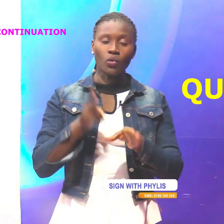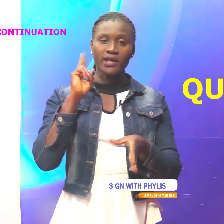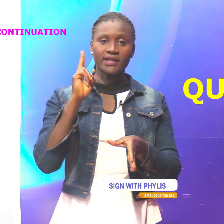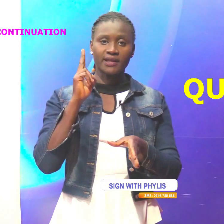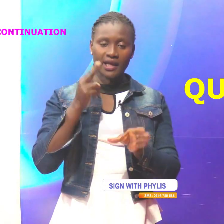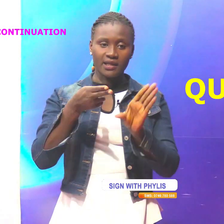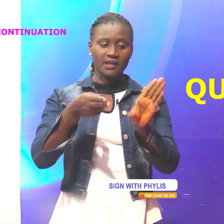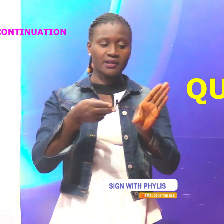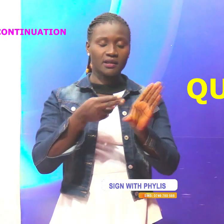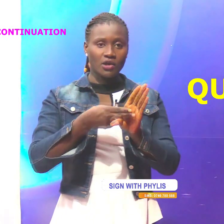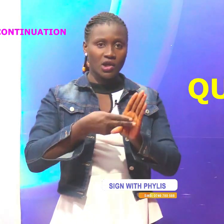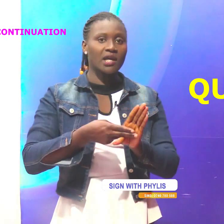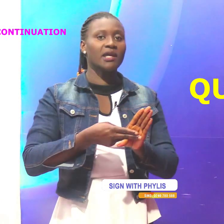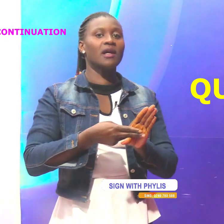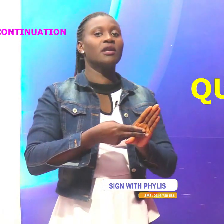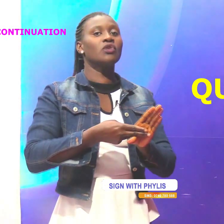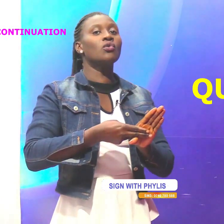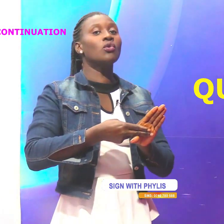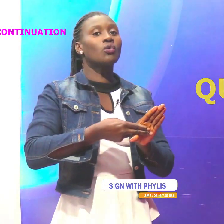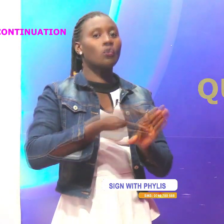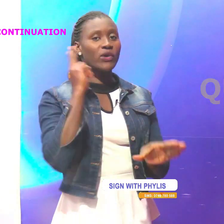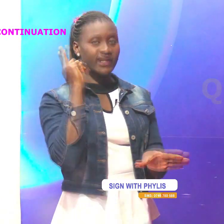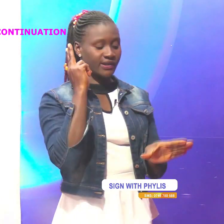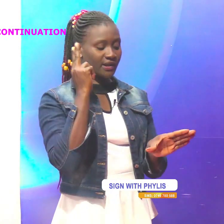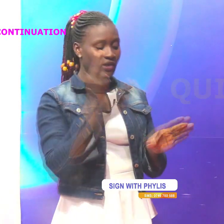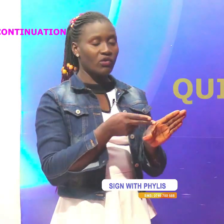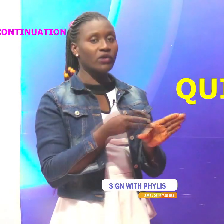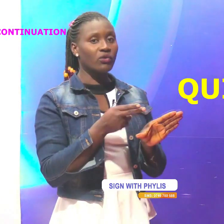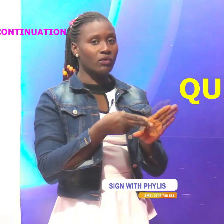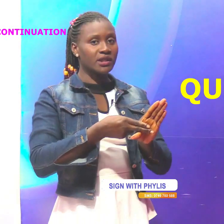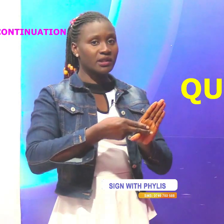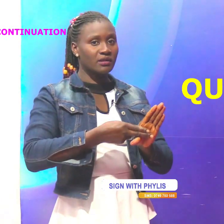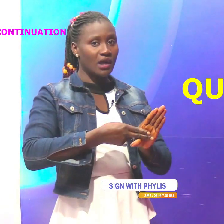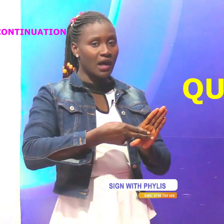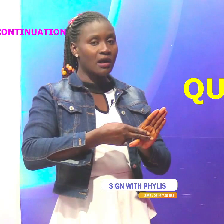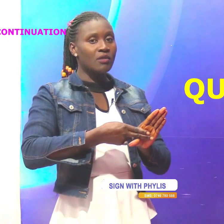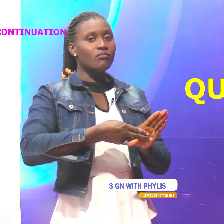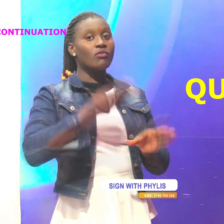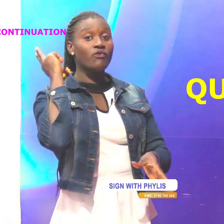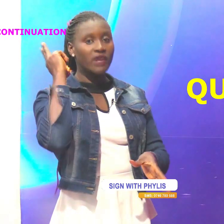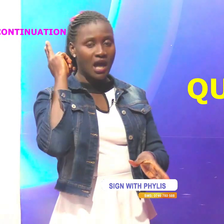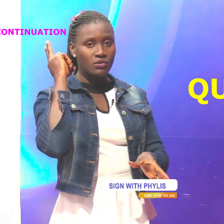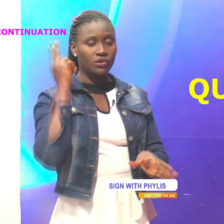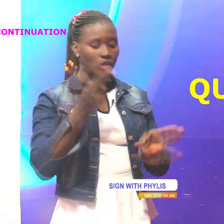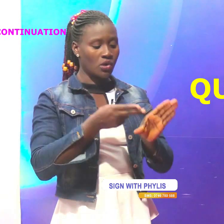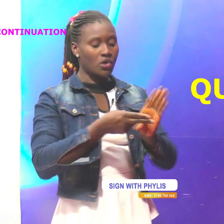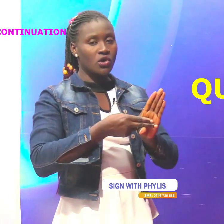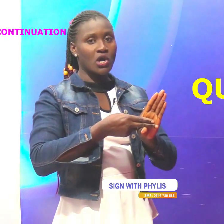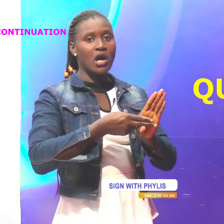quit, like this, and then you quit. When you quit, yeah, moving out. So yeah,